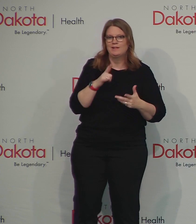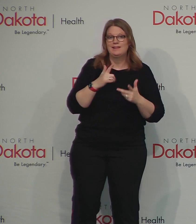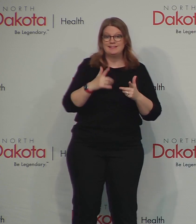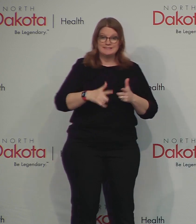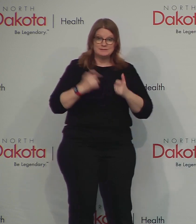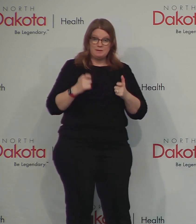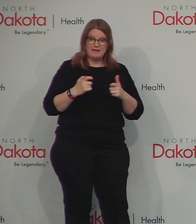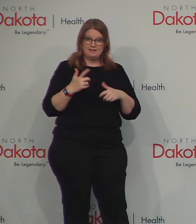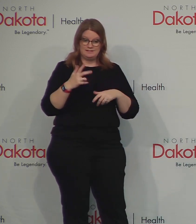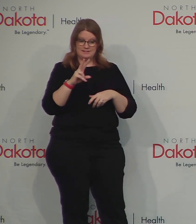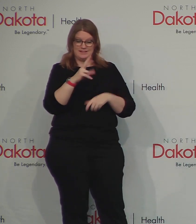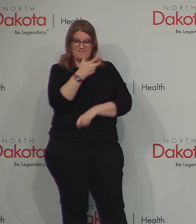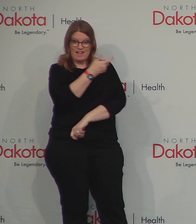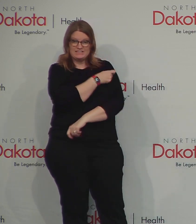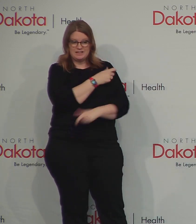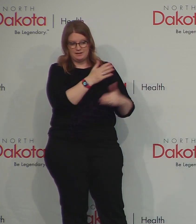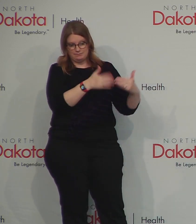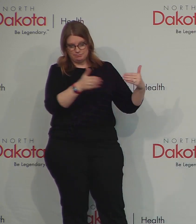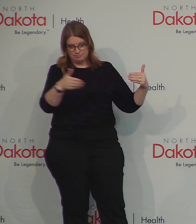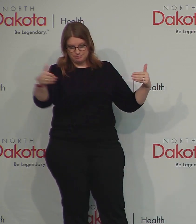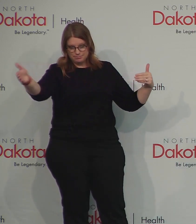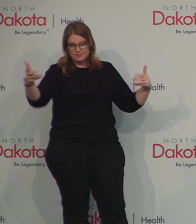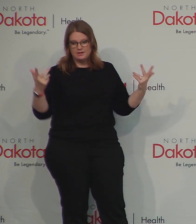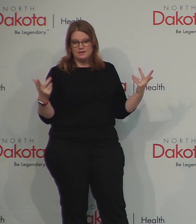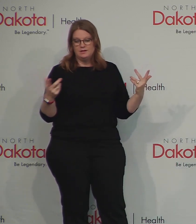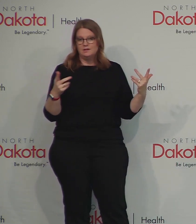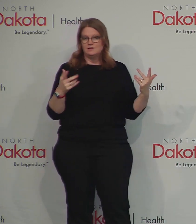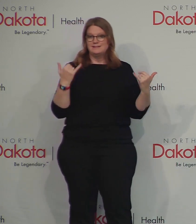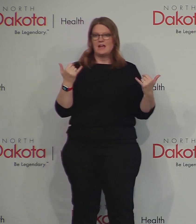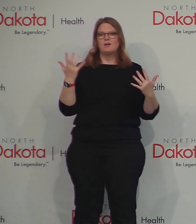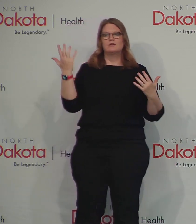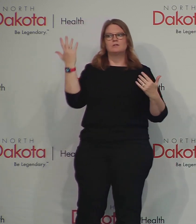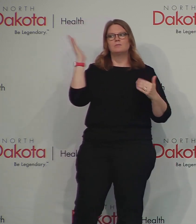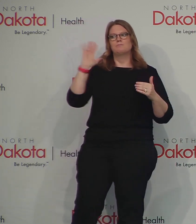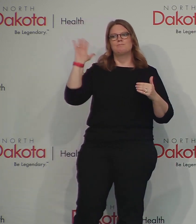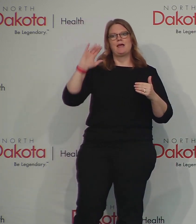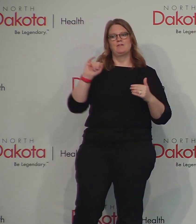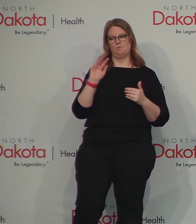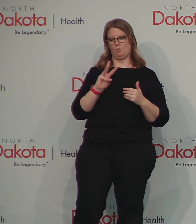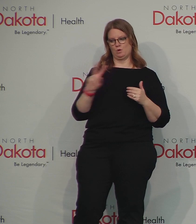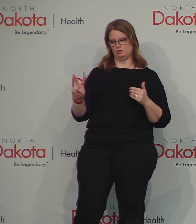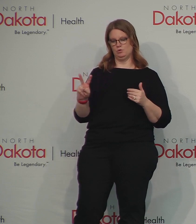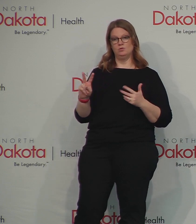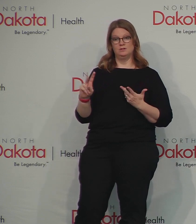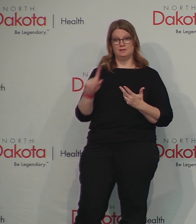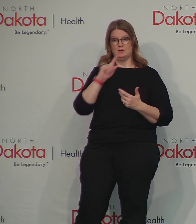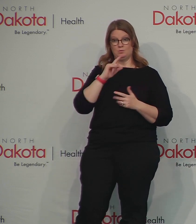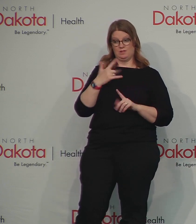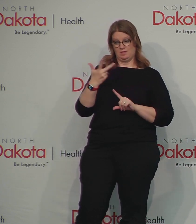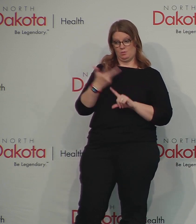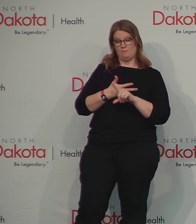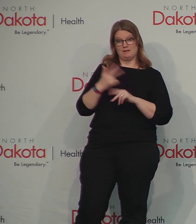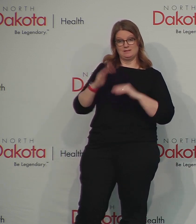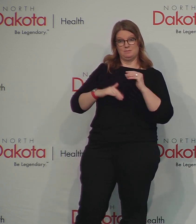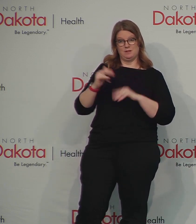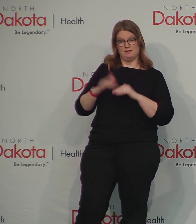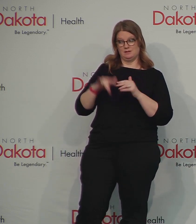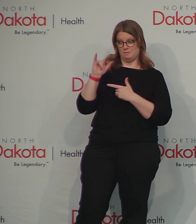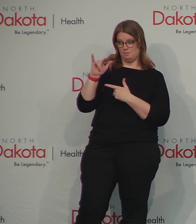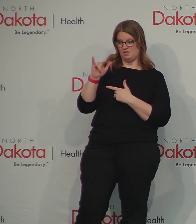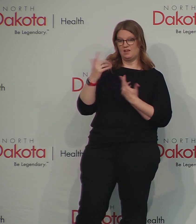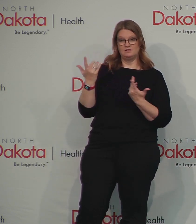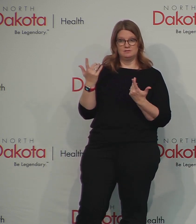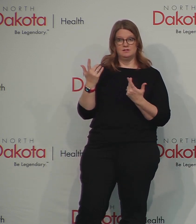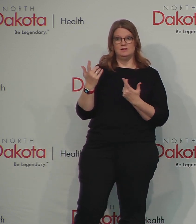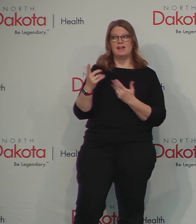the vaccine, this is really the equivalent. This is, in World War II, it used to take, at one time it took 3 months to build a plane, and then by the end they were building them